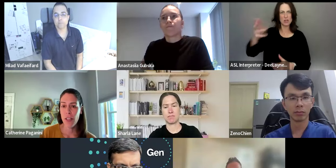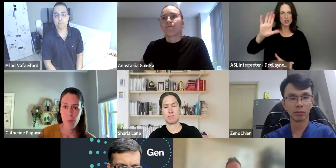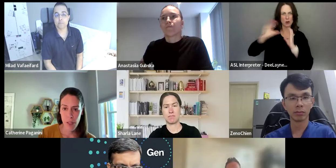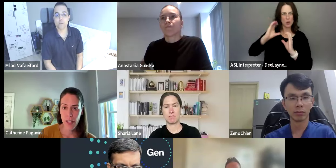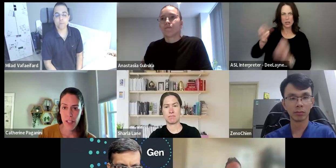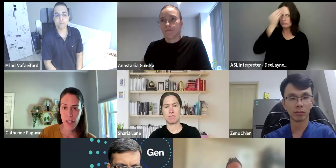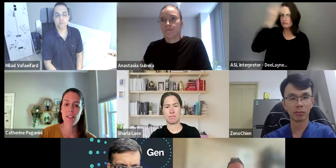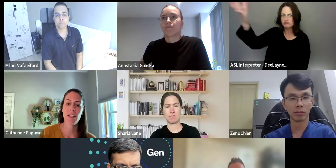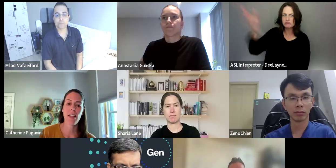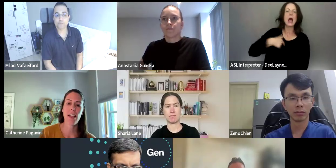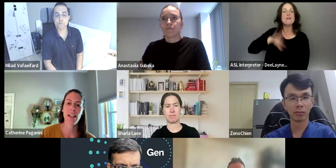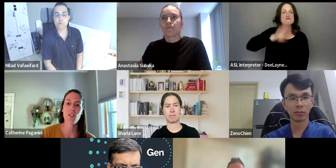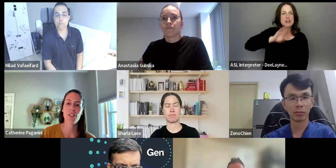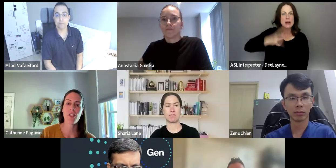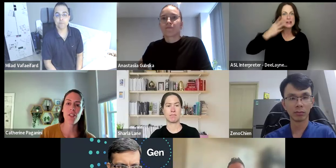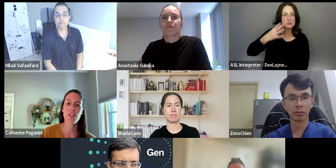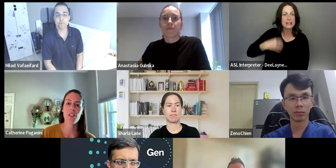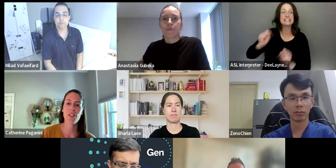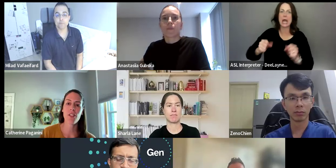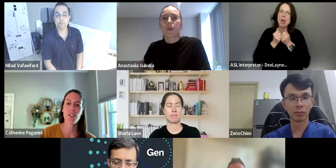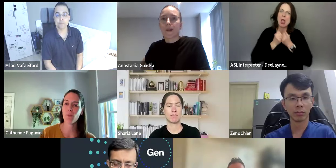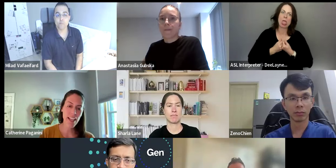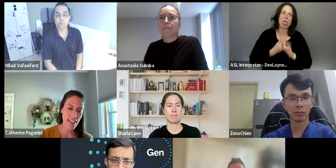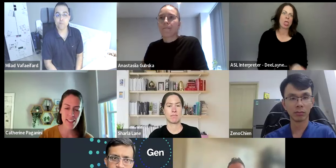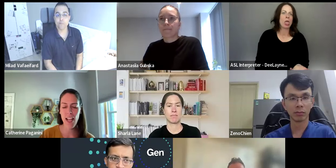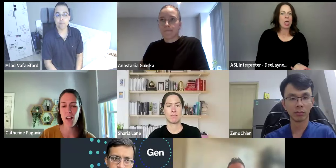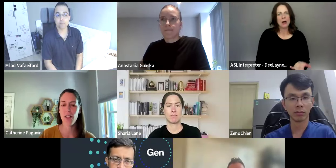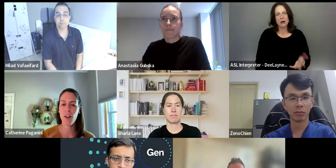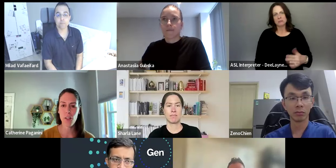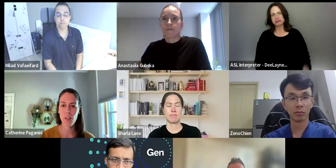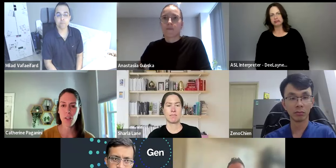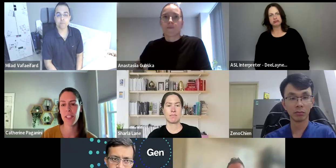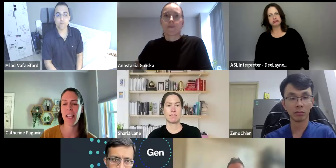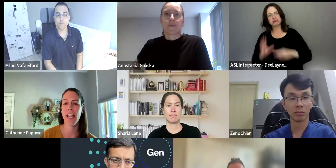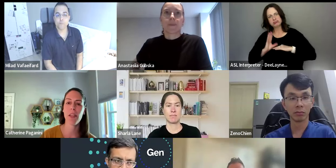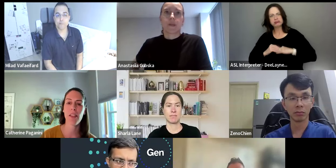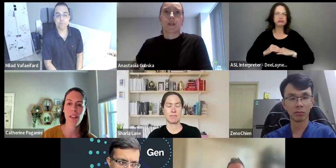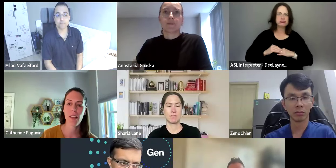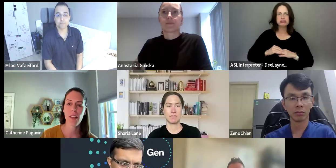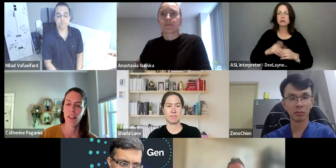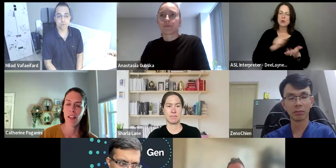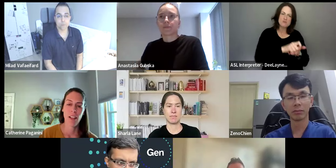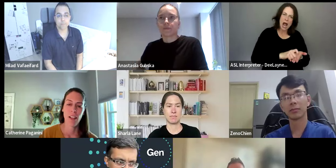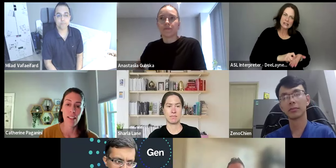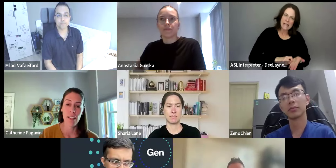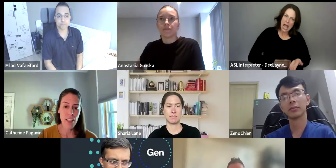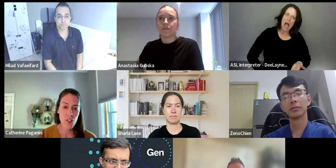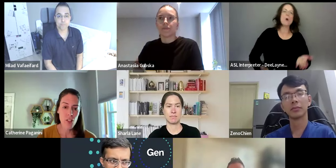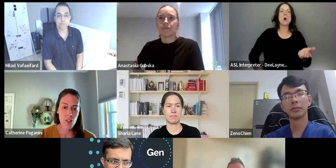had a frustrating experience, and then just writing it down and all over it can